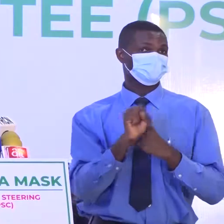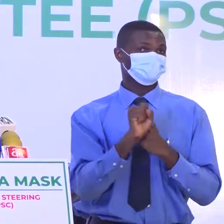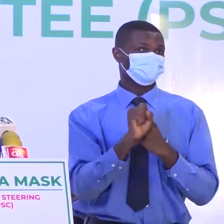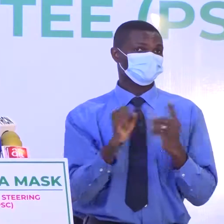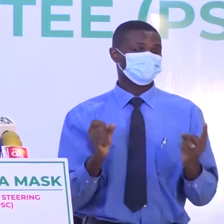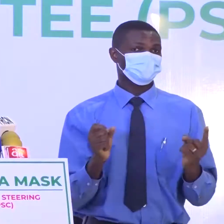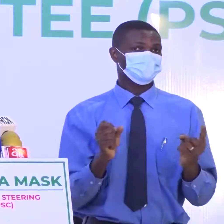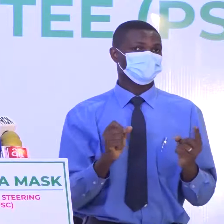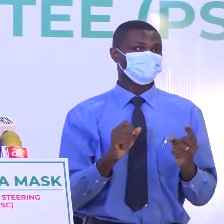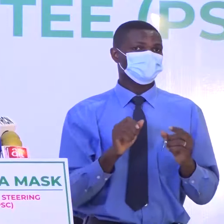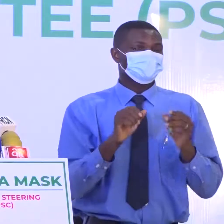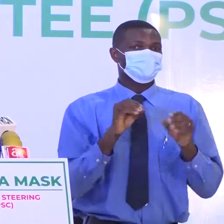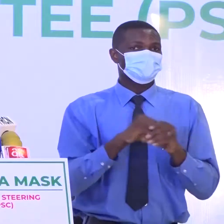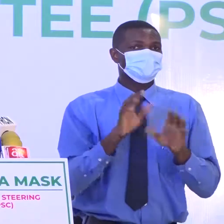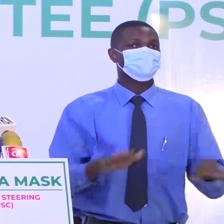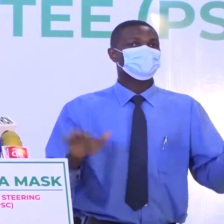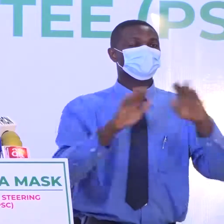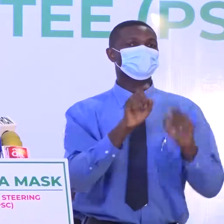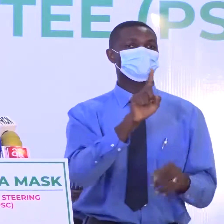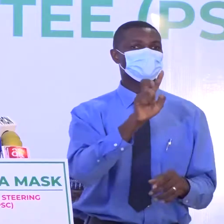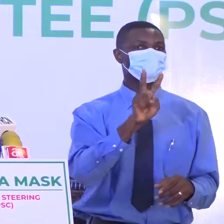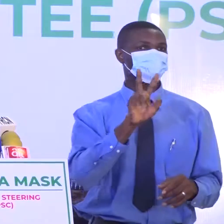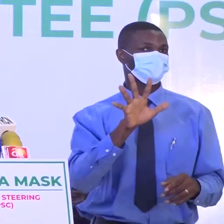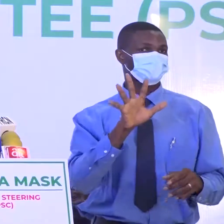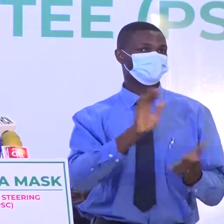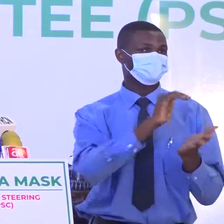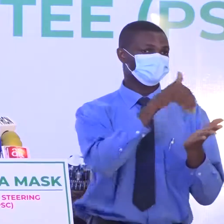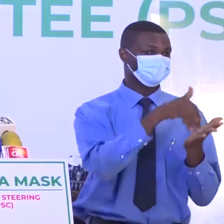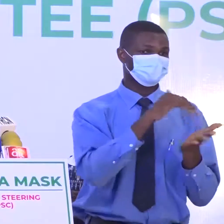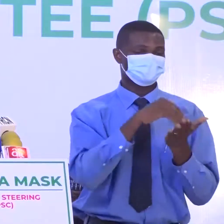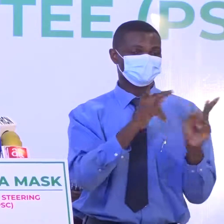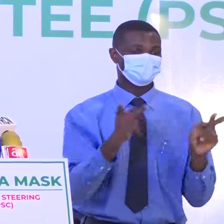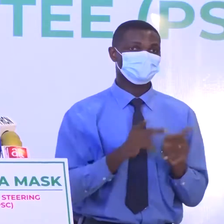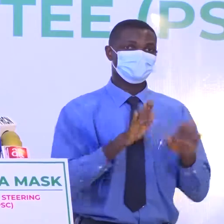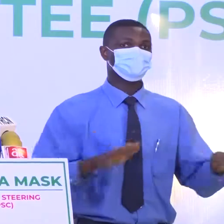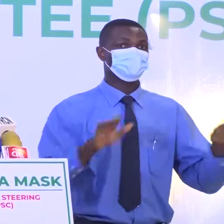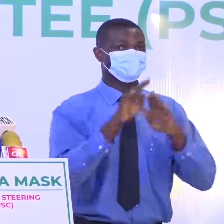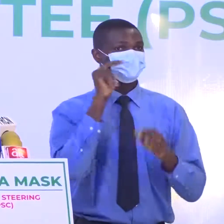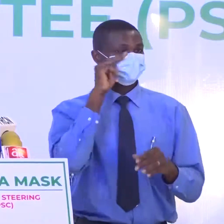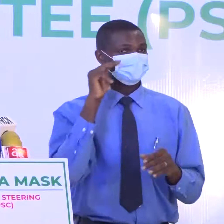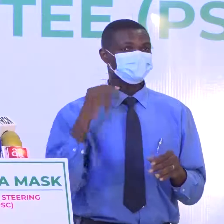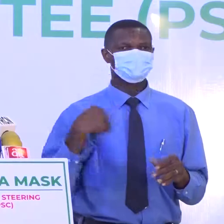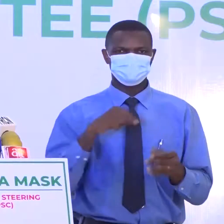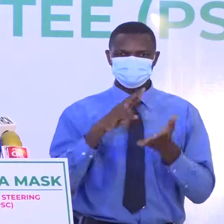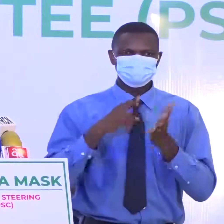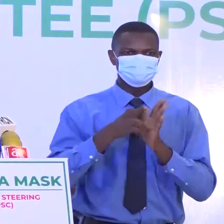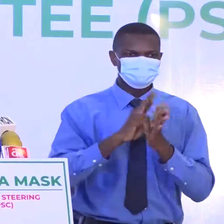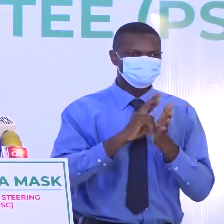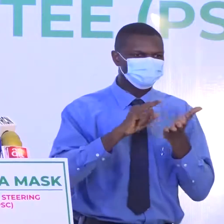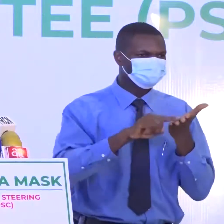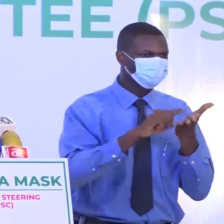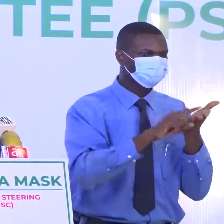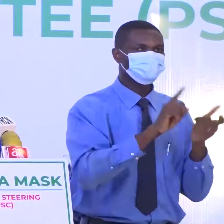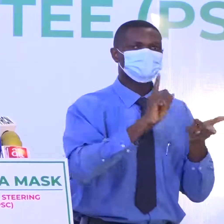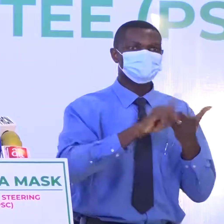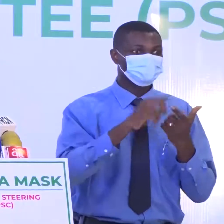complete 125 treatment centers that we have is ongoing to